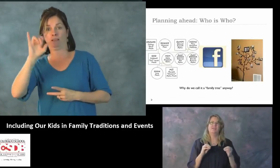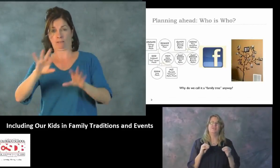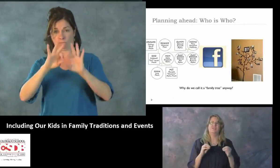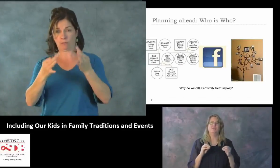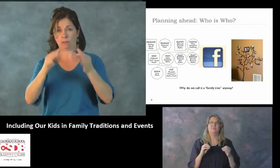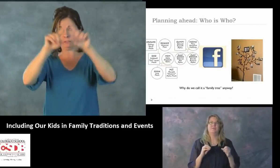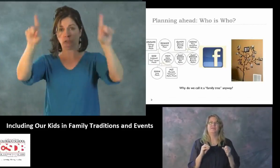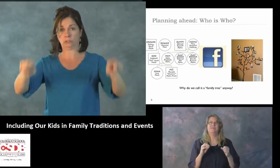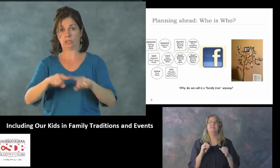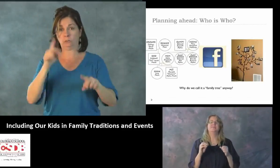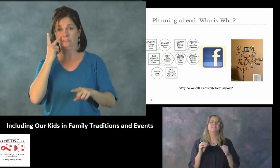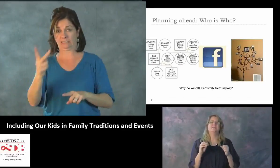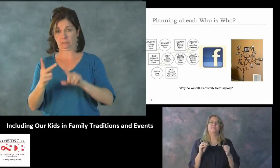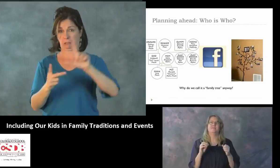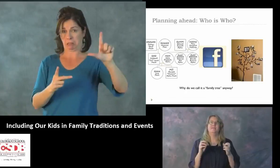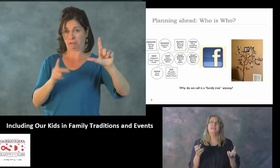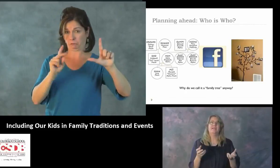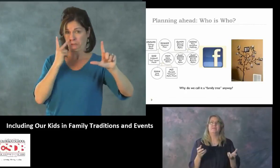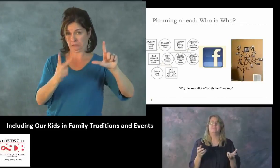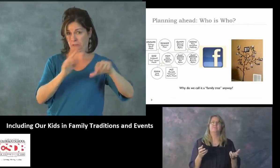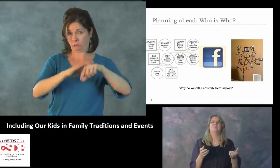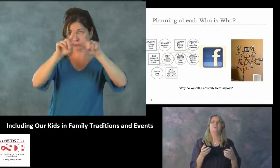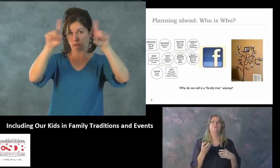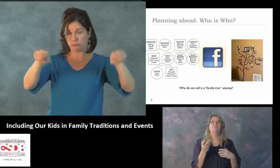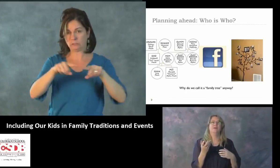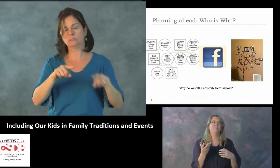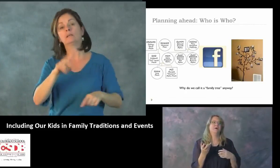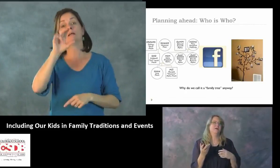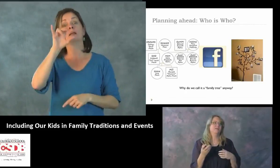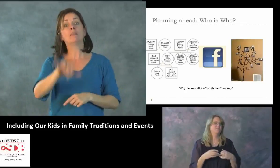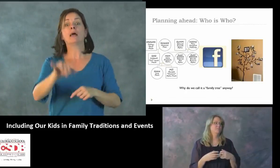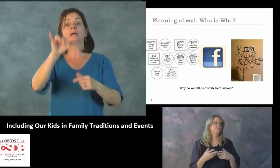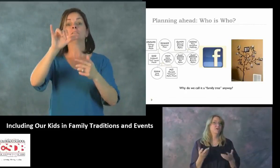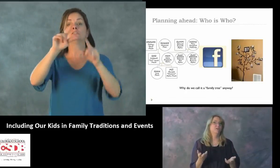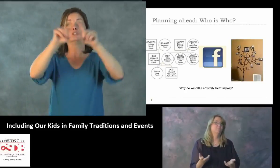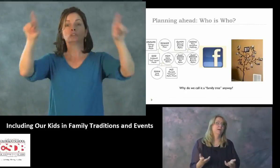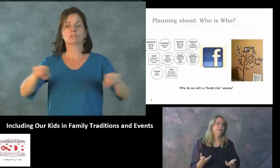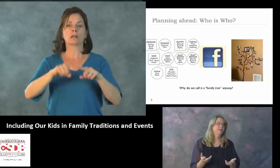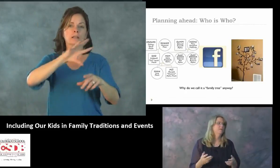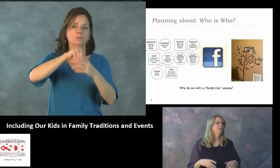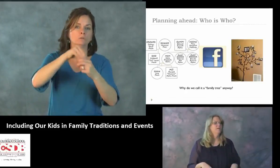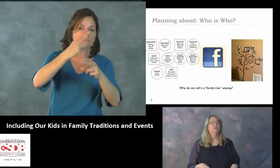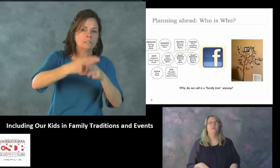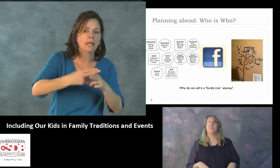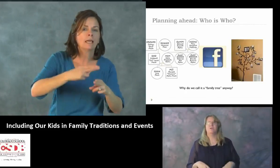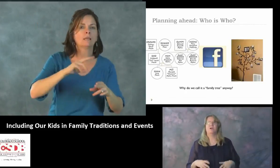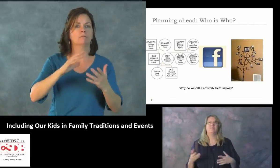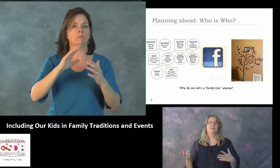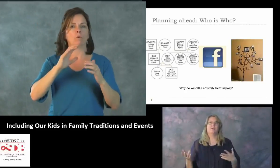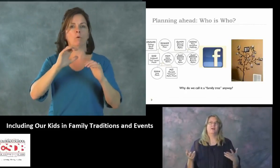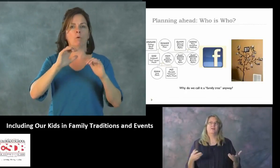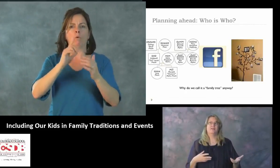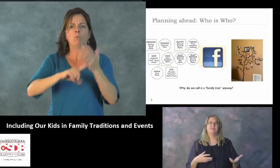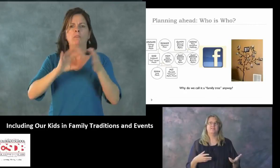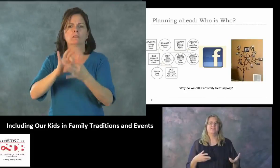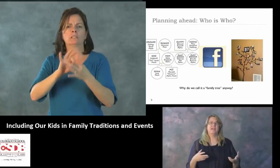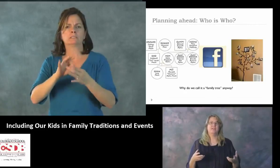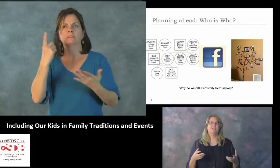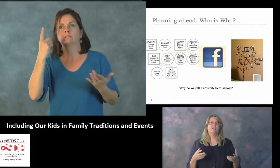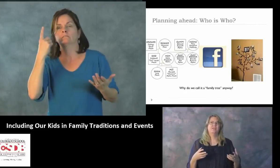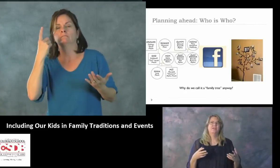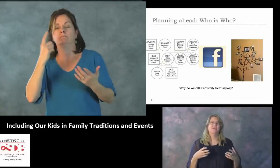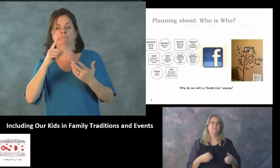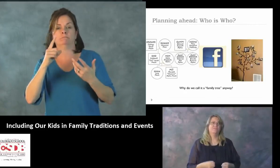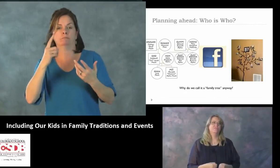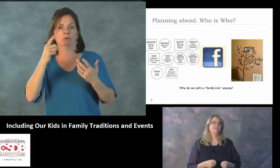the relationship, but even some of the nicknames. So we know Grandpa is also called Bud. It's hard for our kids to